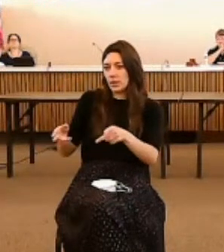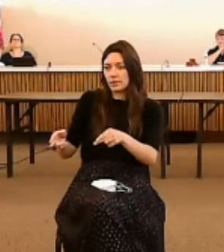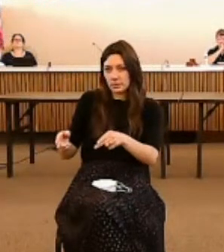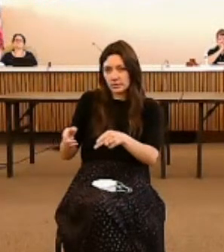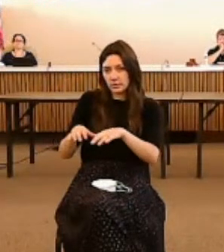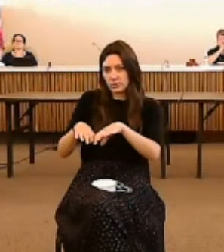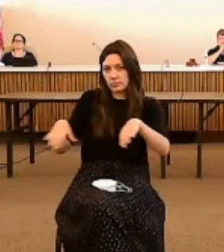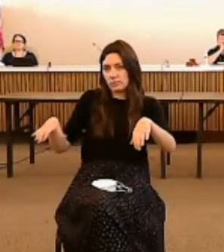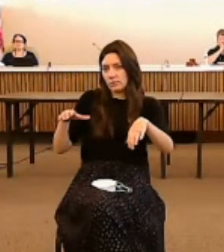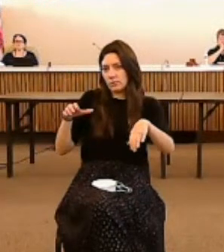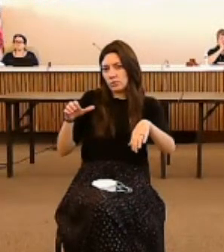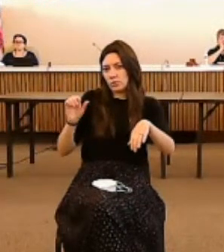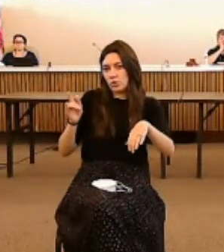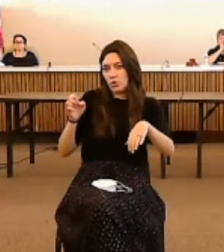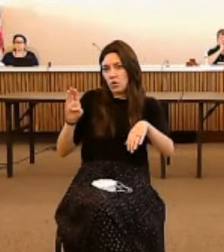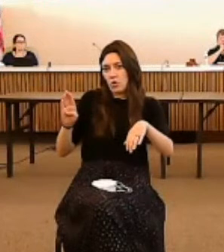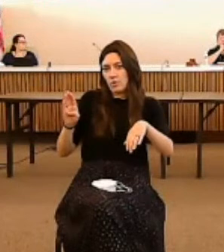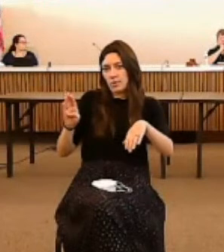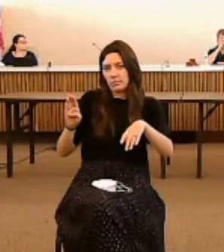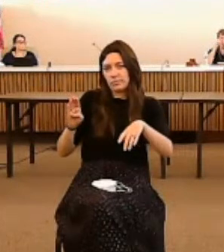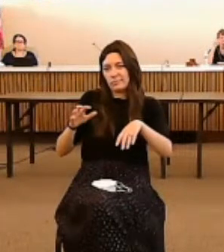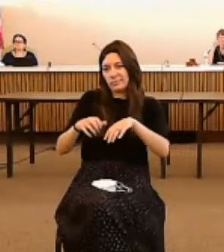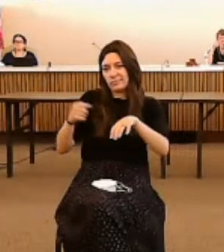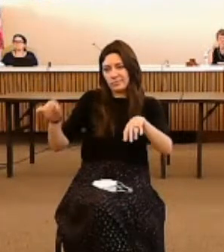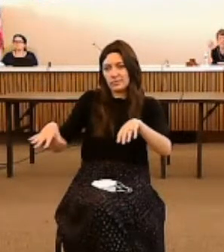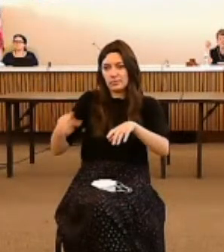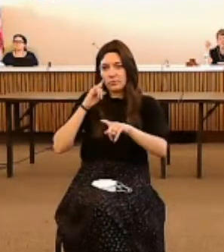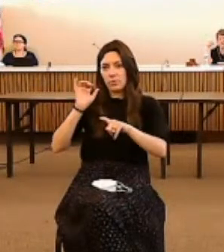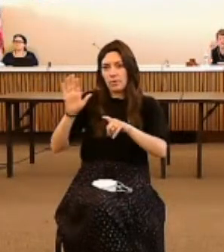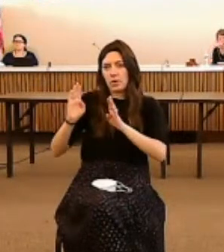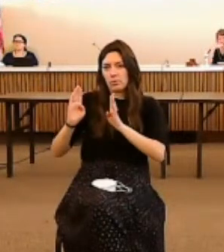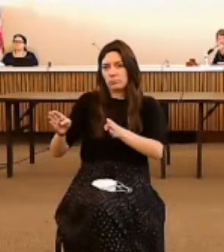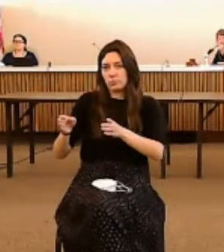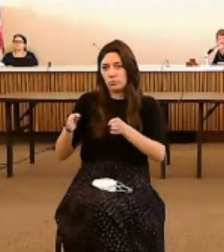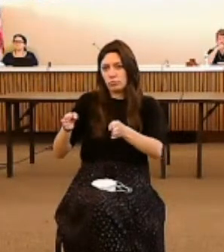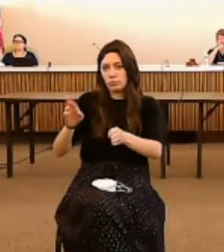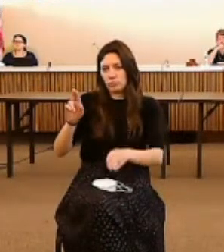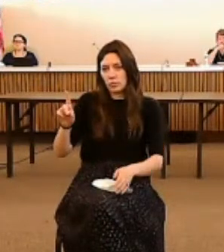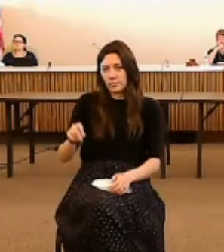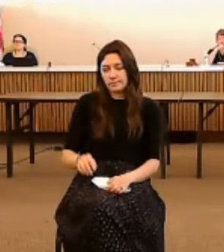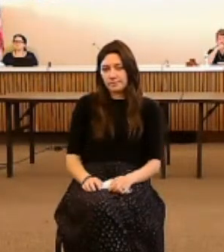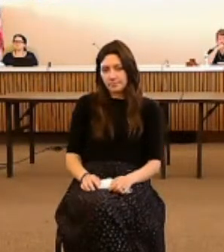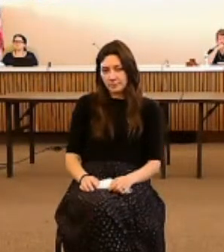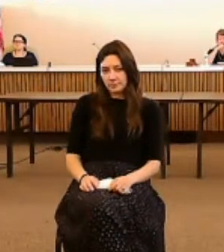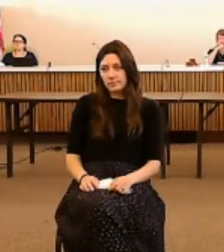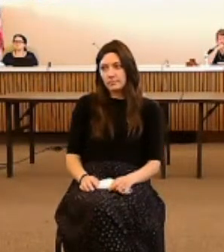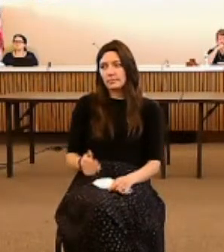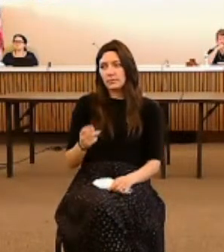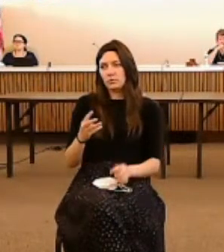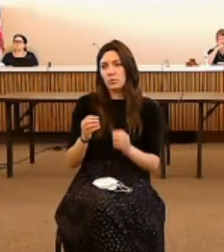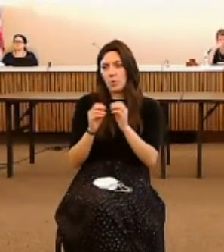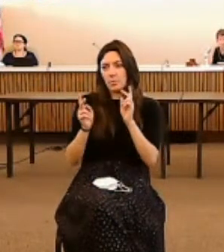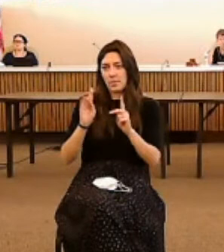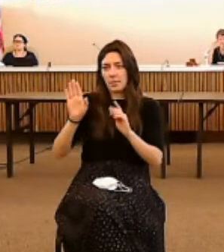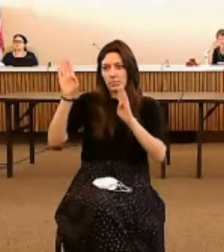really comes down to. So, okay, if you could move back over, we've got a couple, I saw a couple hands go up.